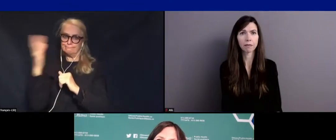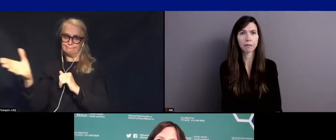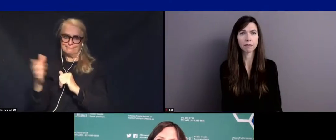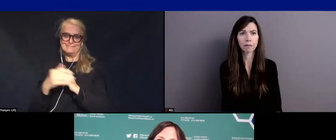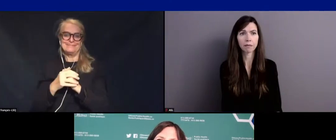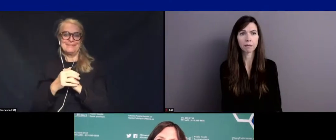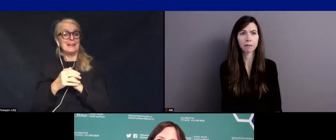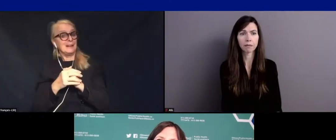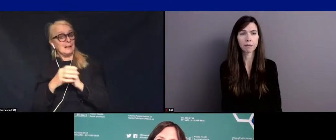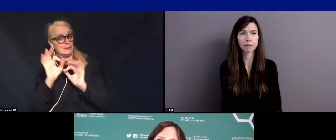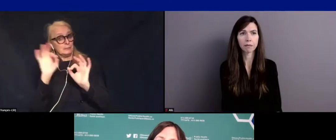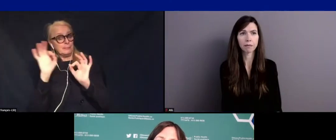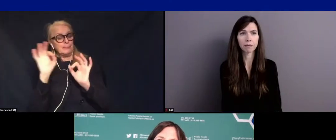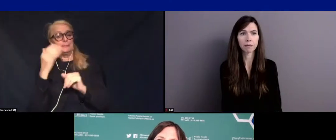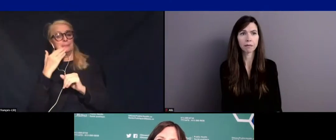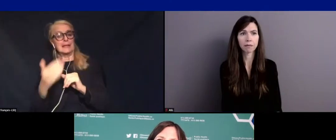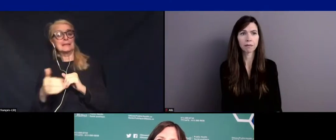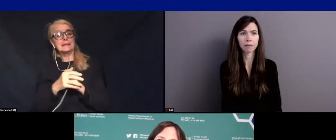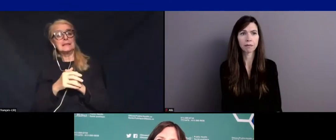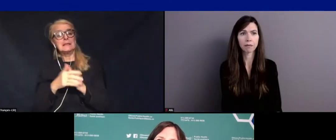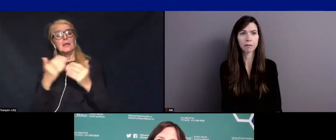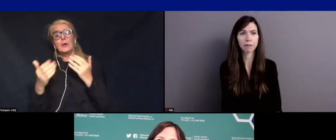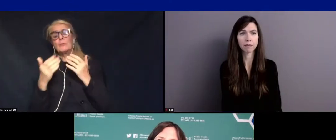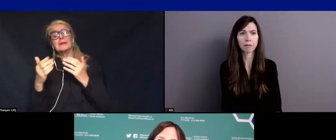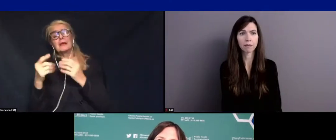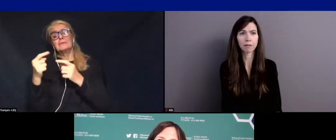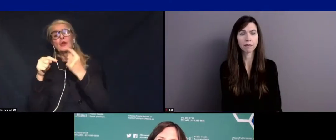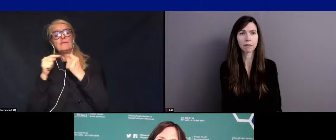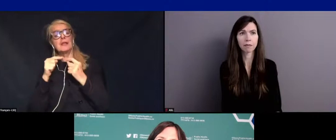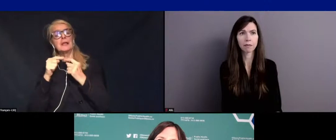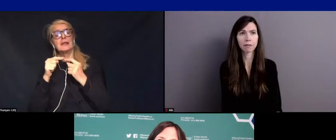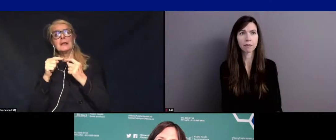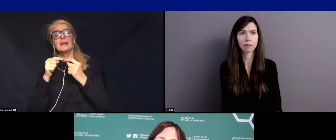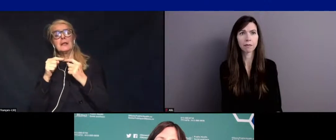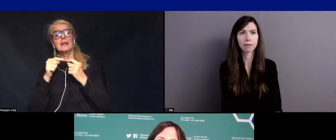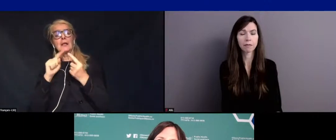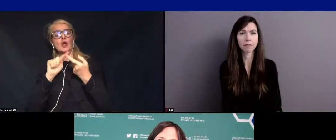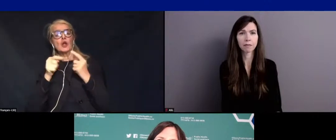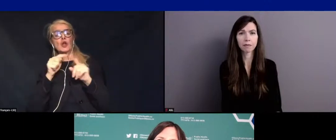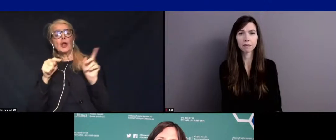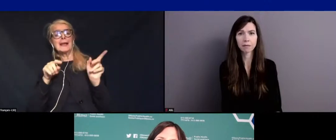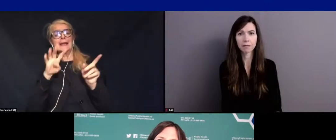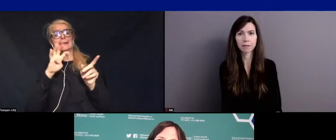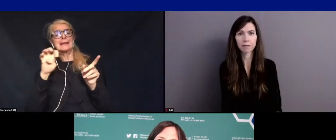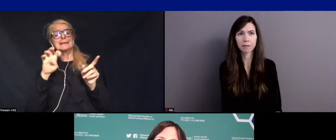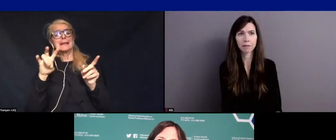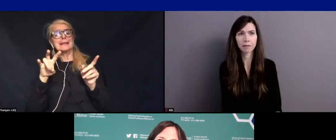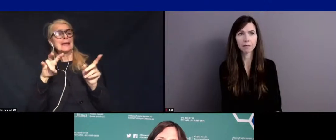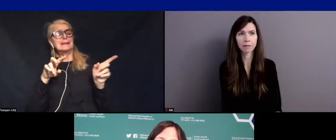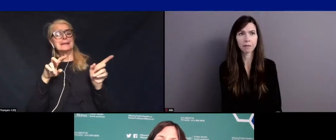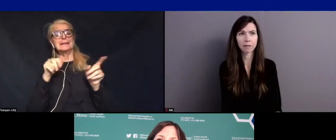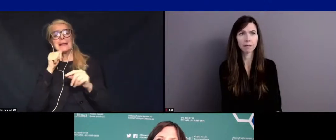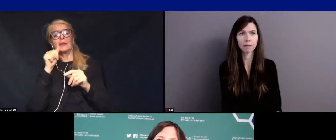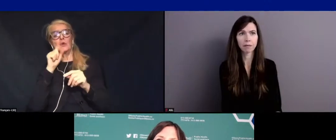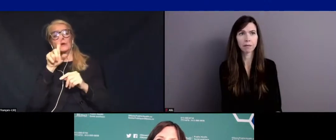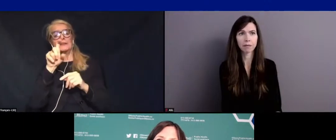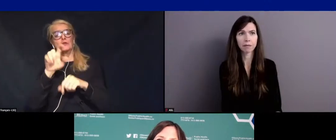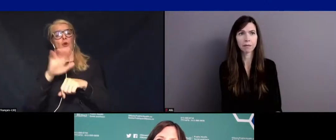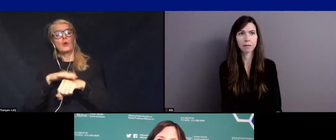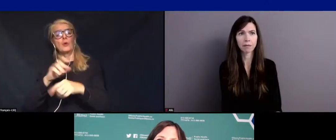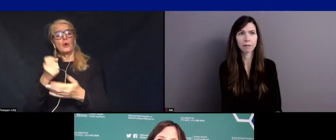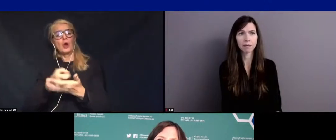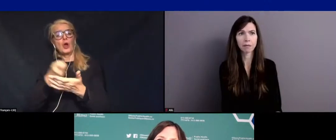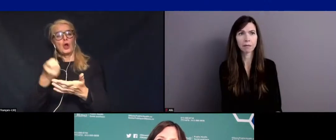Super, merci. Puis juste peut-être pour revenir sur la question de mon collègue du 147 un peu plus tôt par rapport au hockey, je me demandais